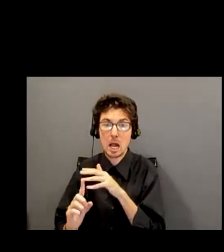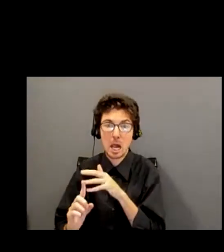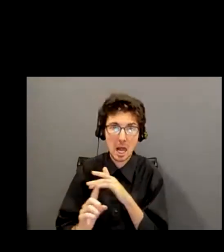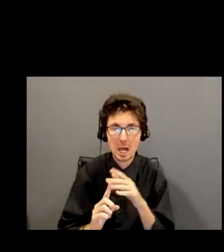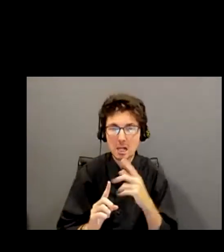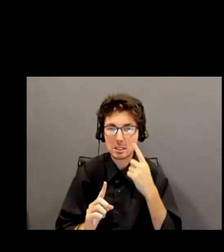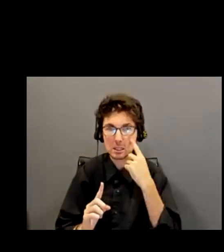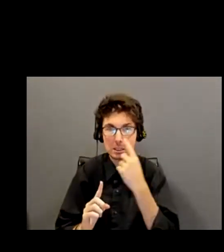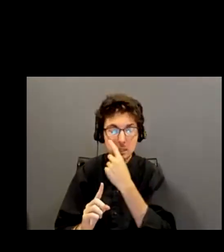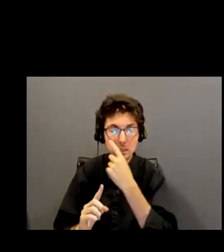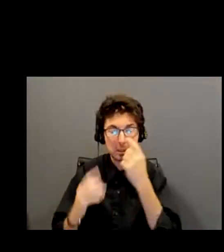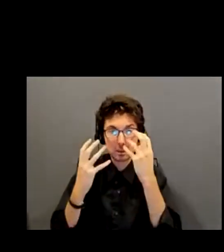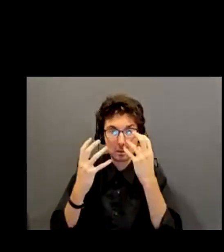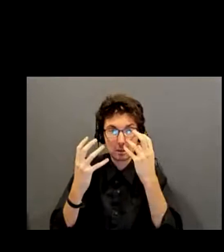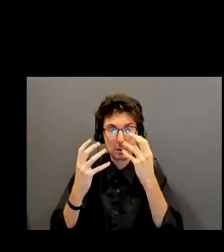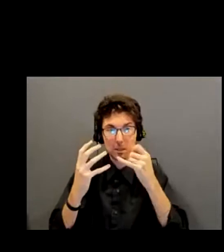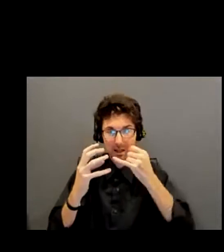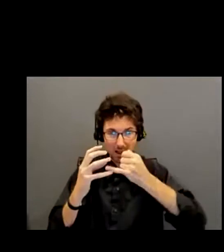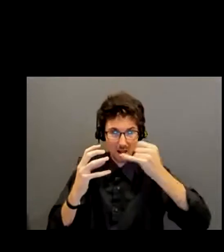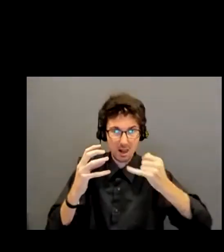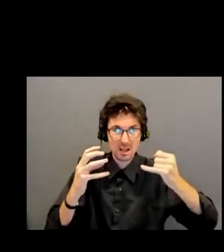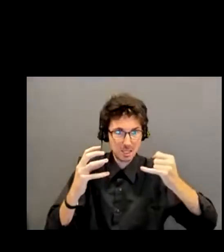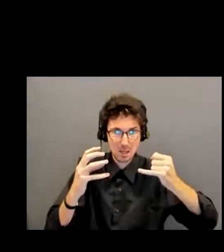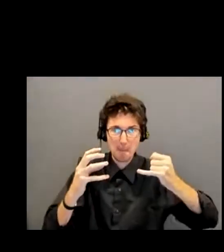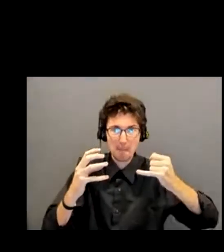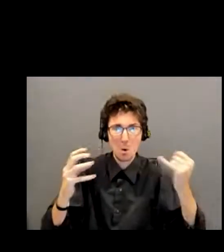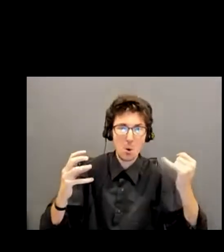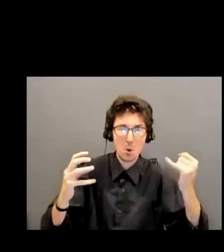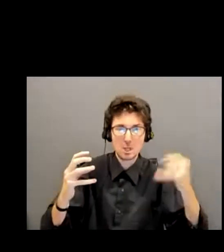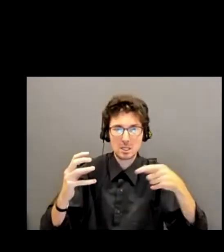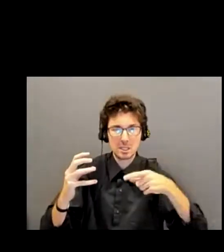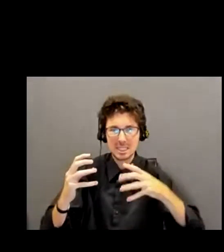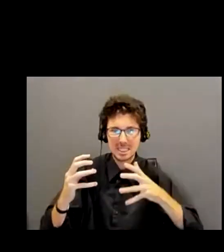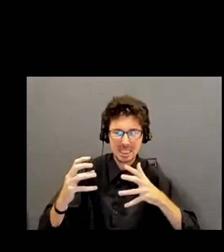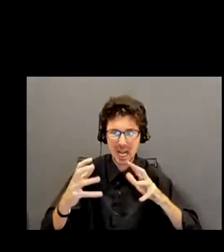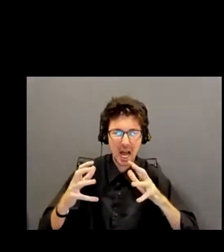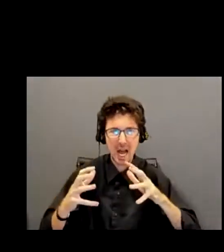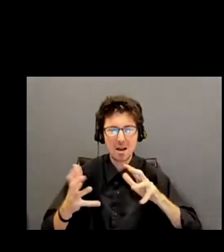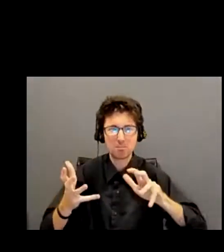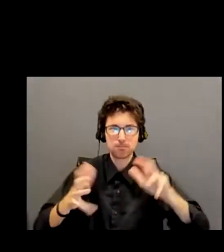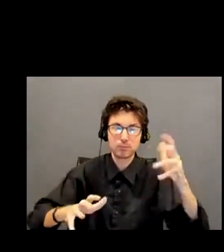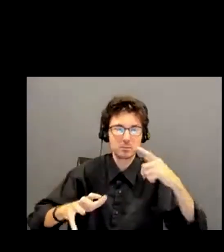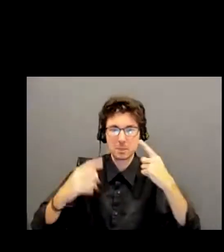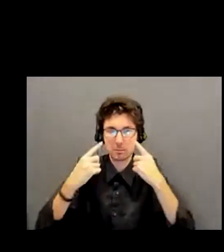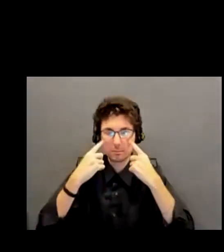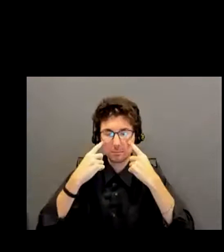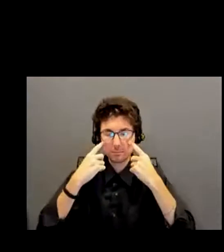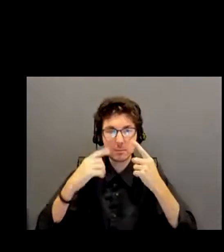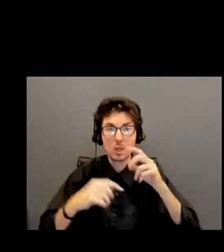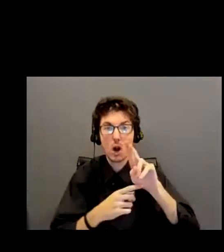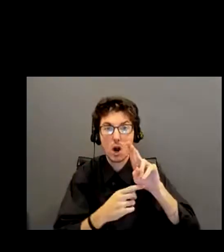in both eyes when I was just a couple of months old. My eye condition is called ROP, which stands